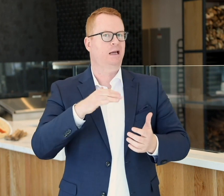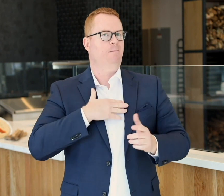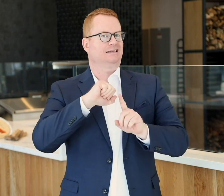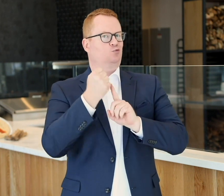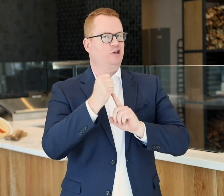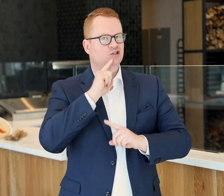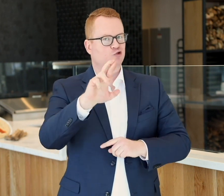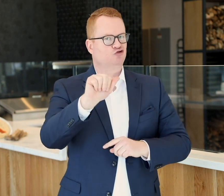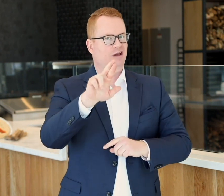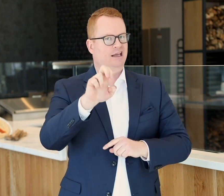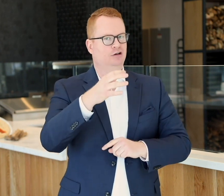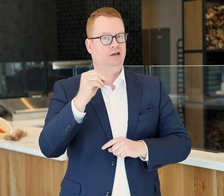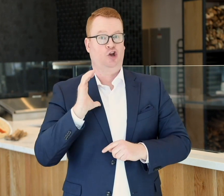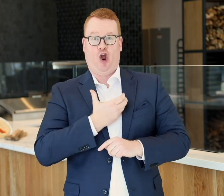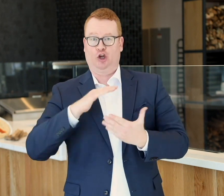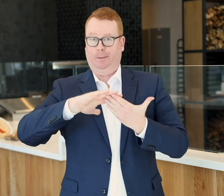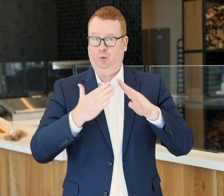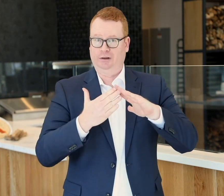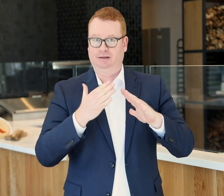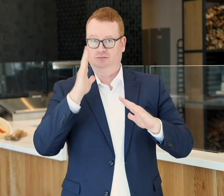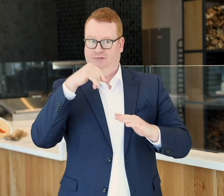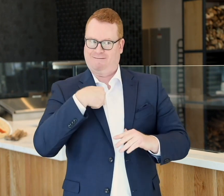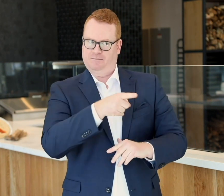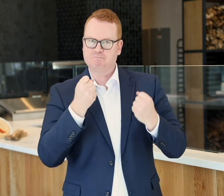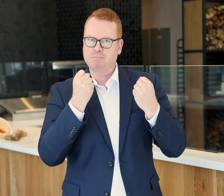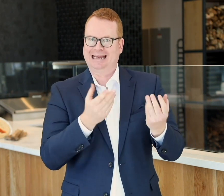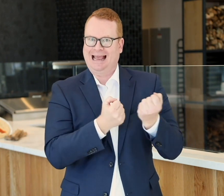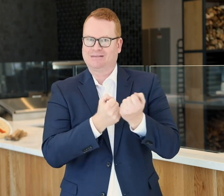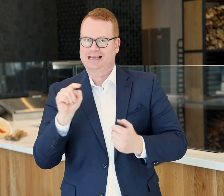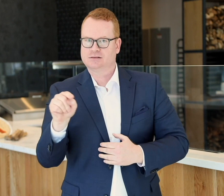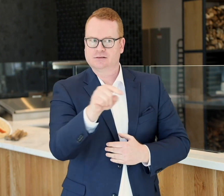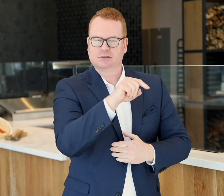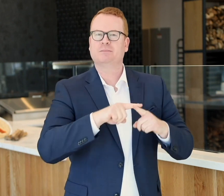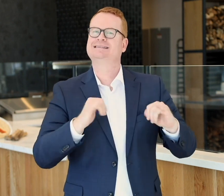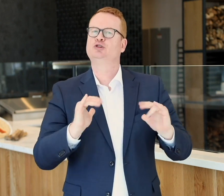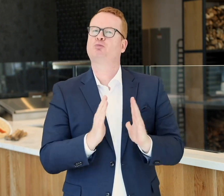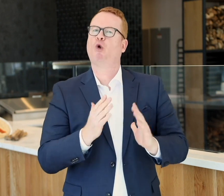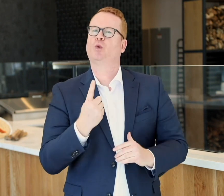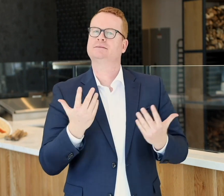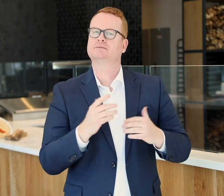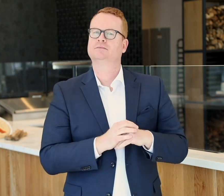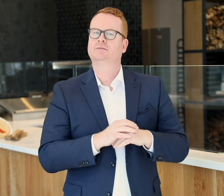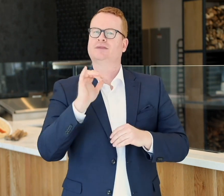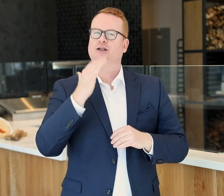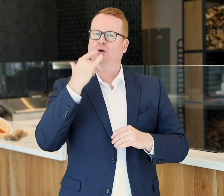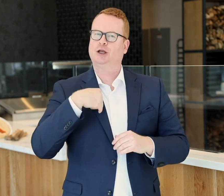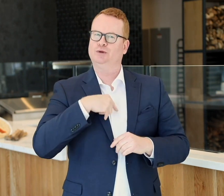that my situation is rare, and our community, which has many advocates, is still a small one. That's why we